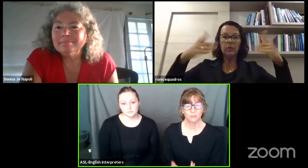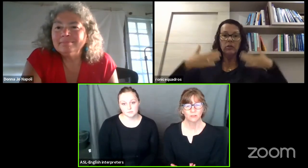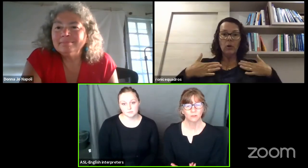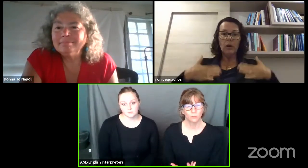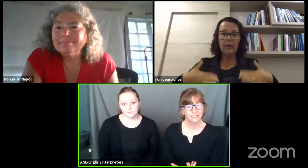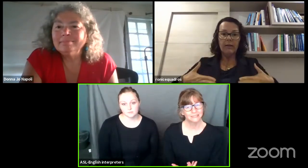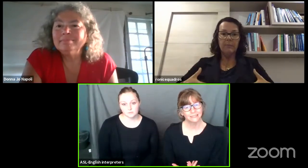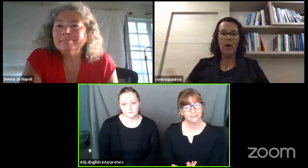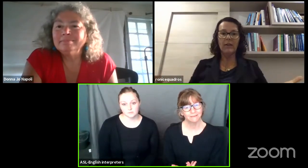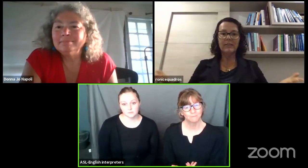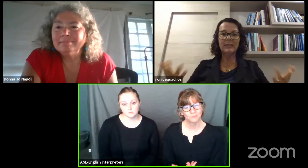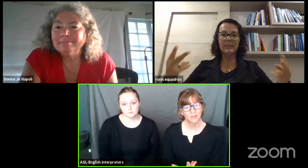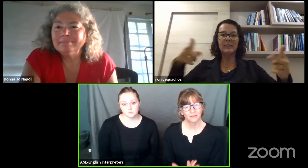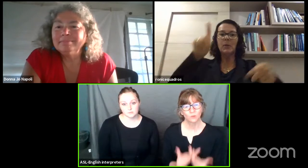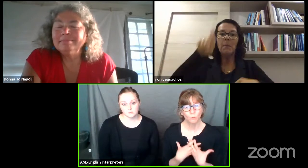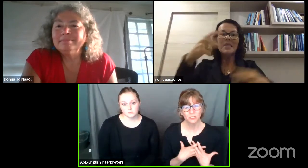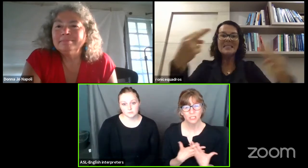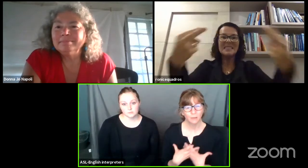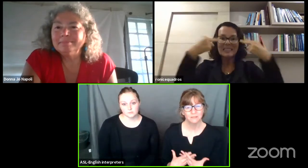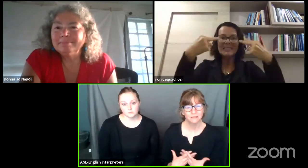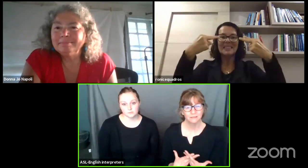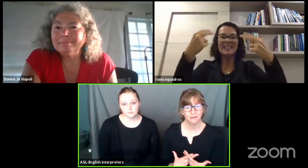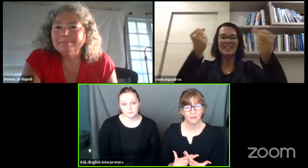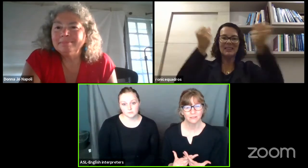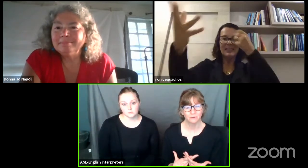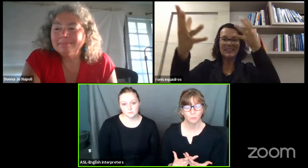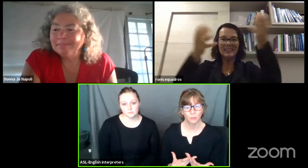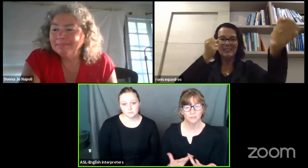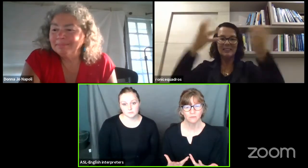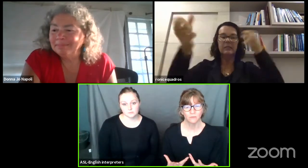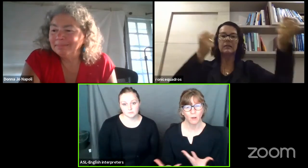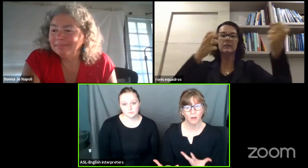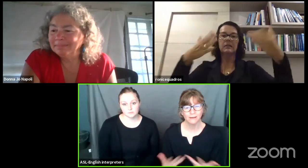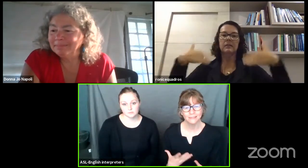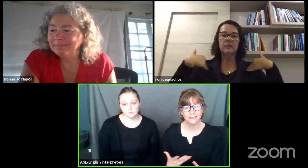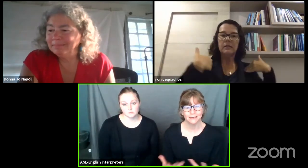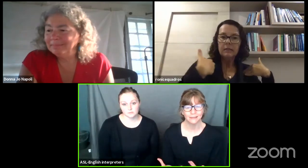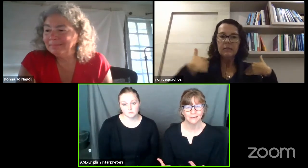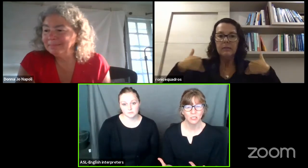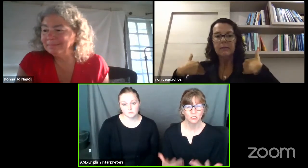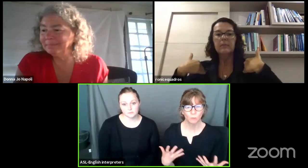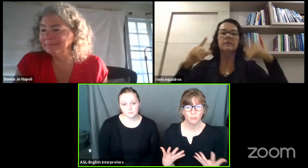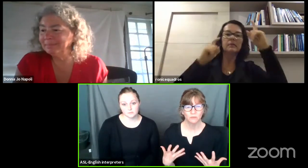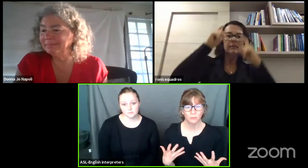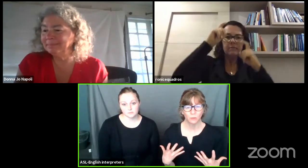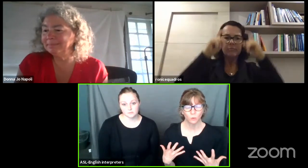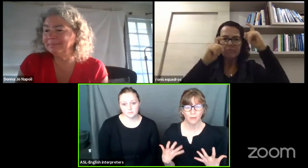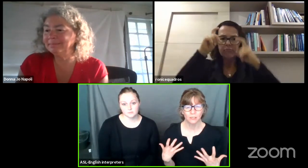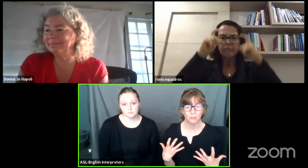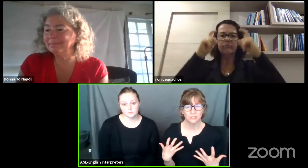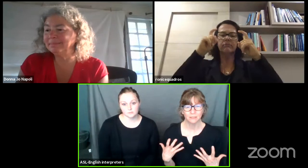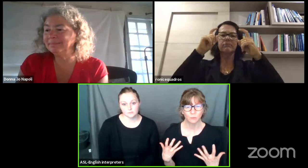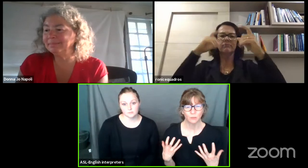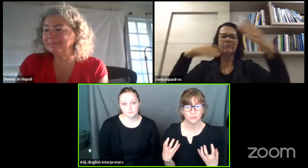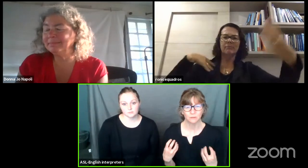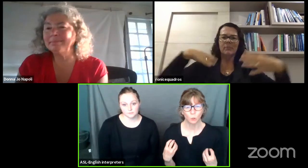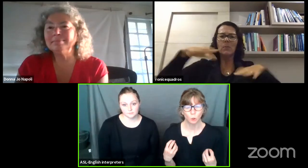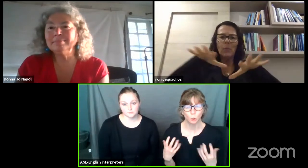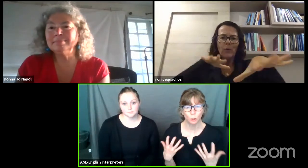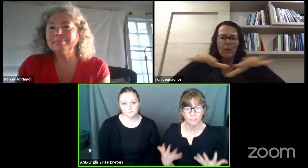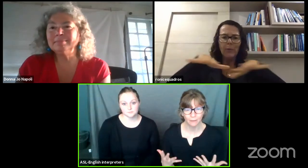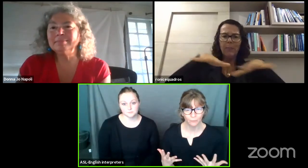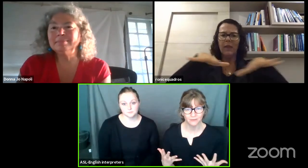didn't capture the complexity. So much happens on different parts of the body, and so much of it requires that the